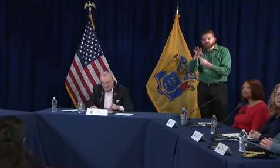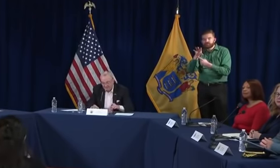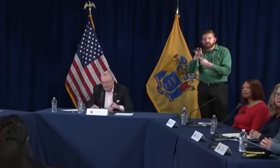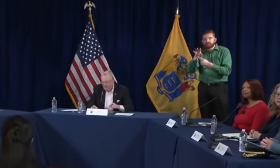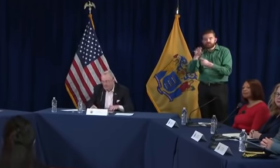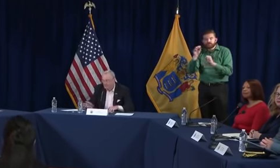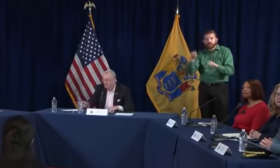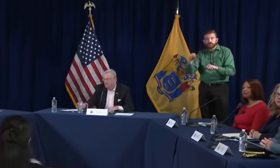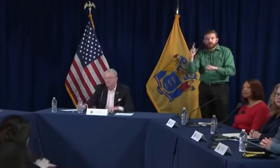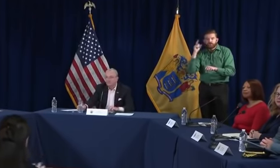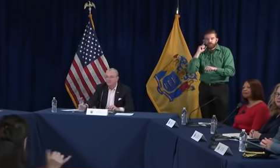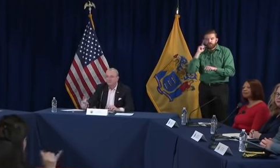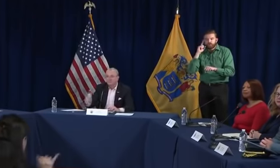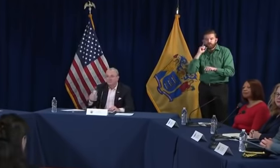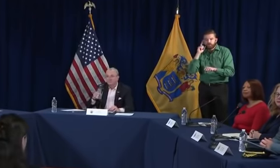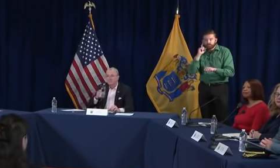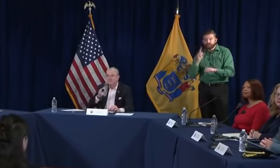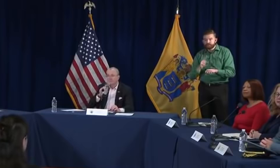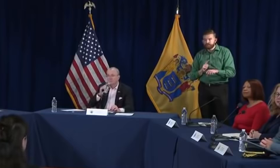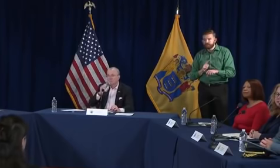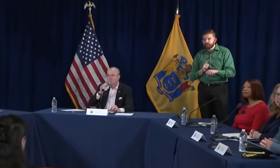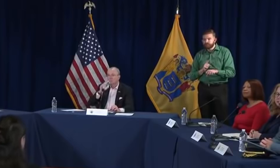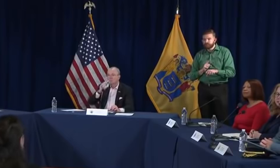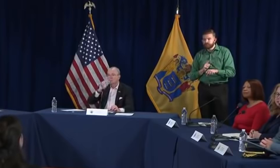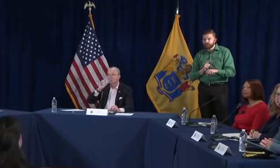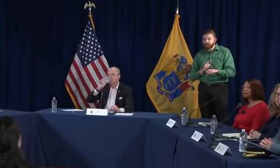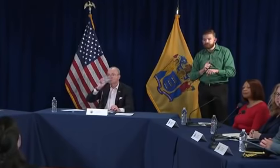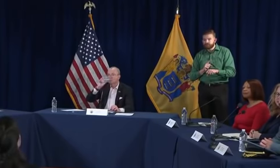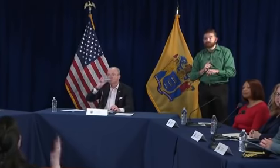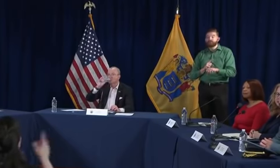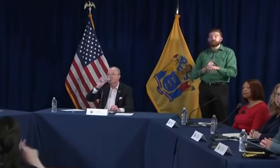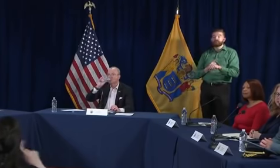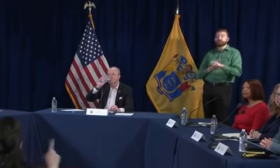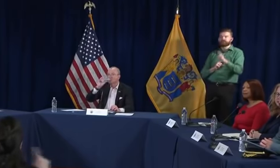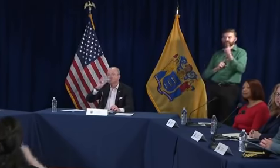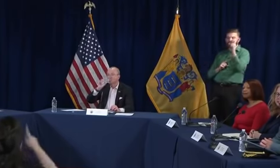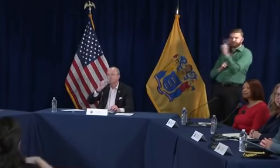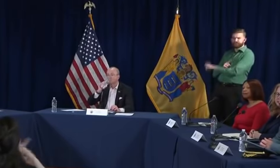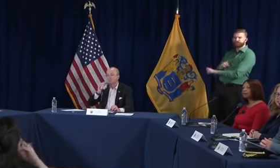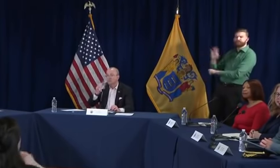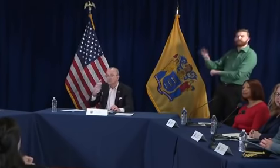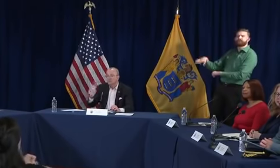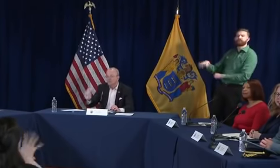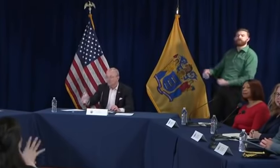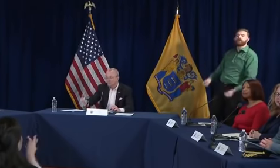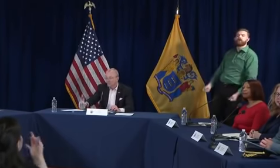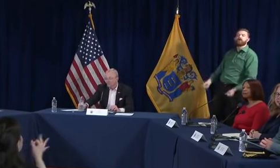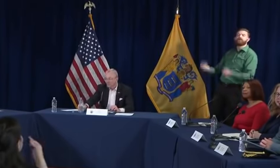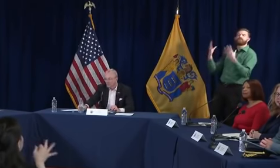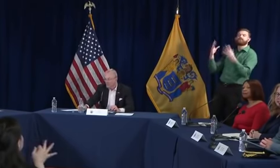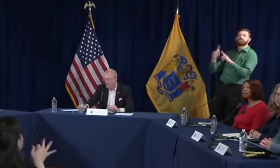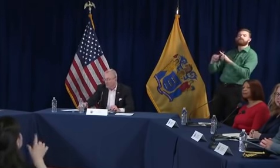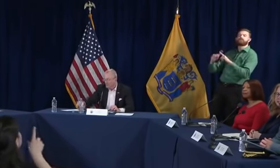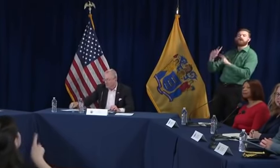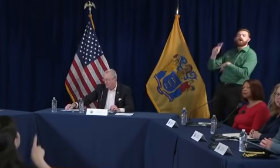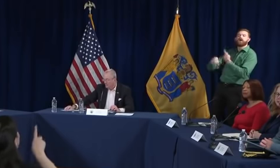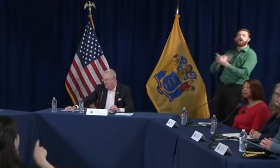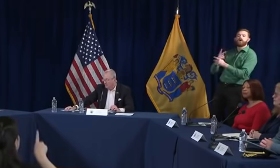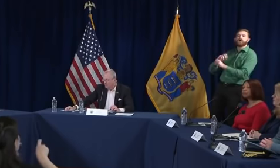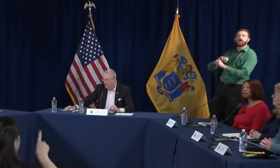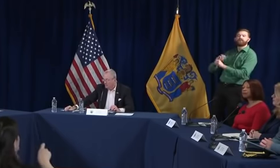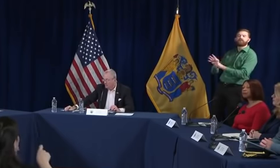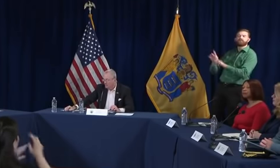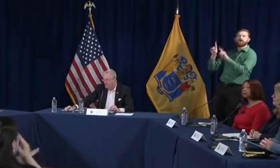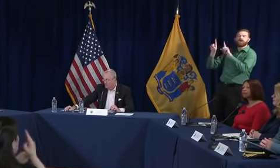So, how many different kinds of COVID-19 tests are being used? Do we know? It seems like